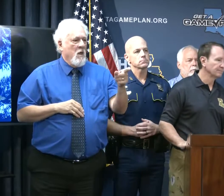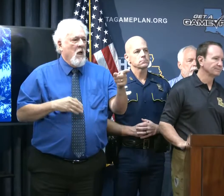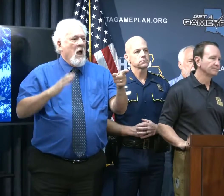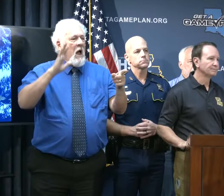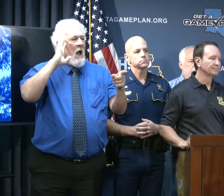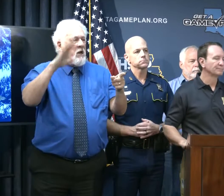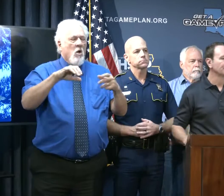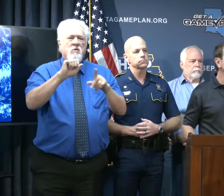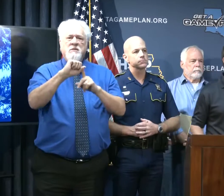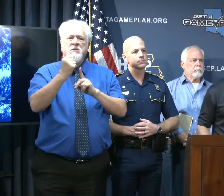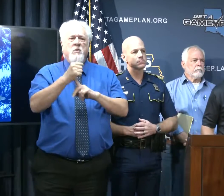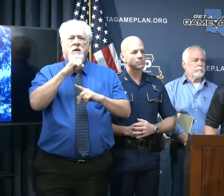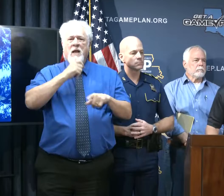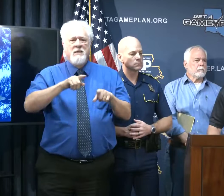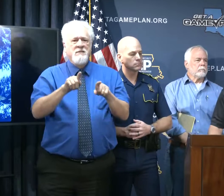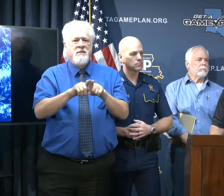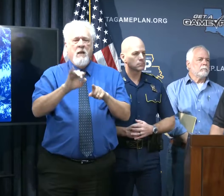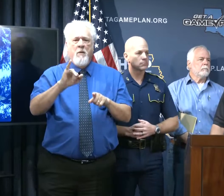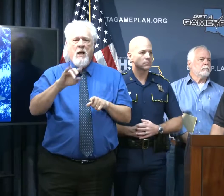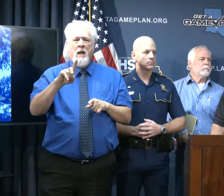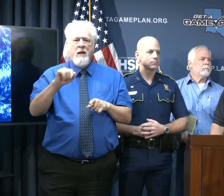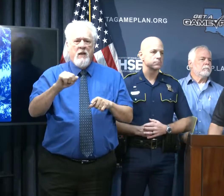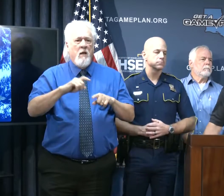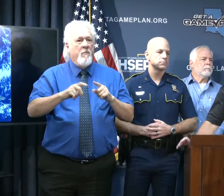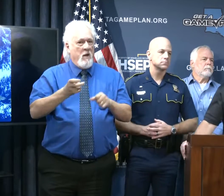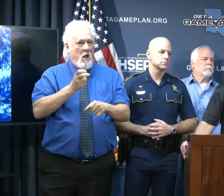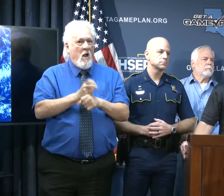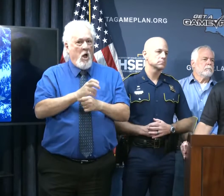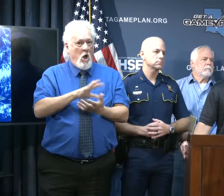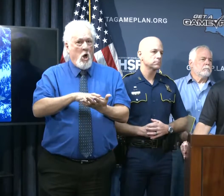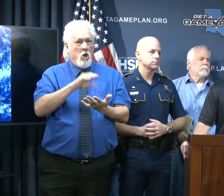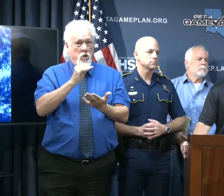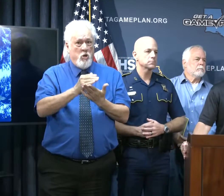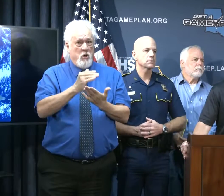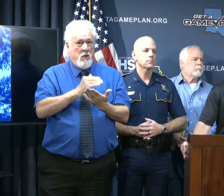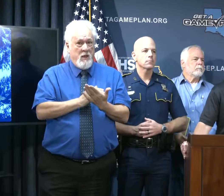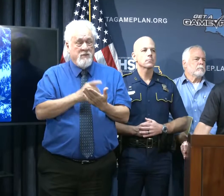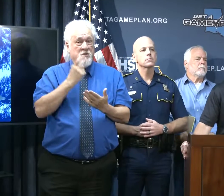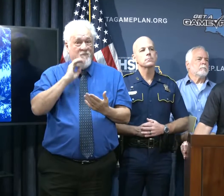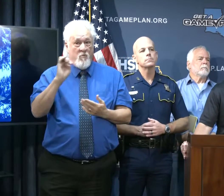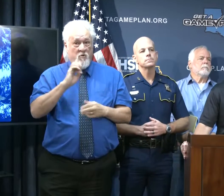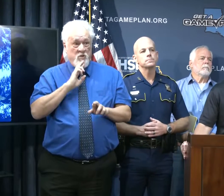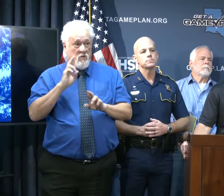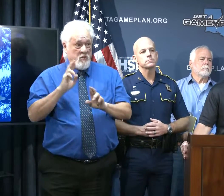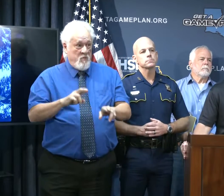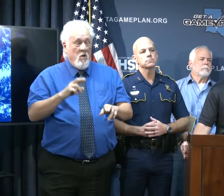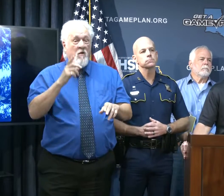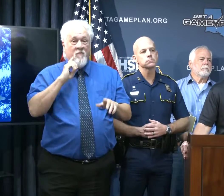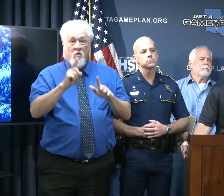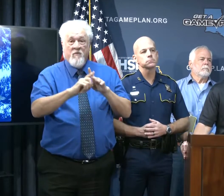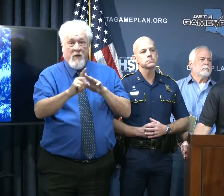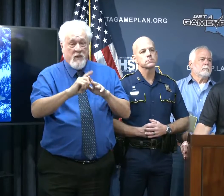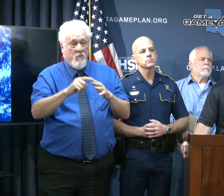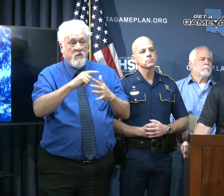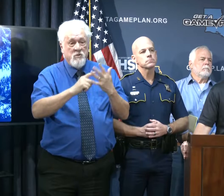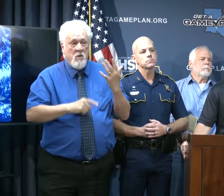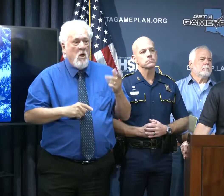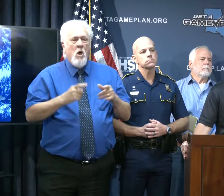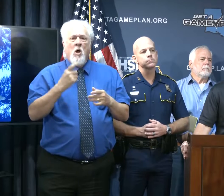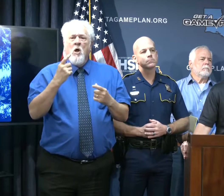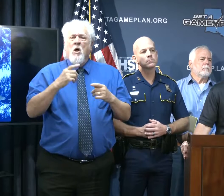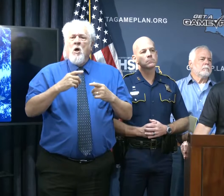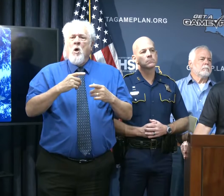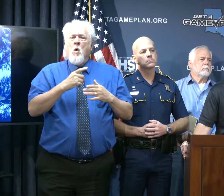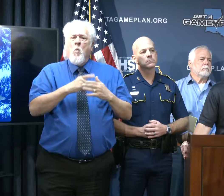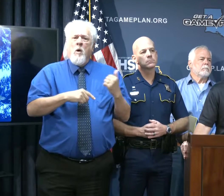know this situation is not the same as Ida, but there was a lot of hard-learned lessons in emergency response and for evacuations and everything. What is something that